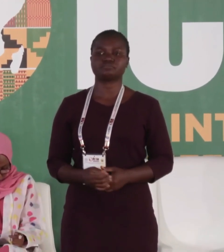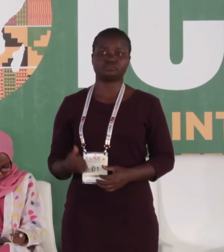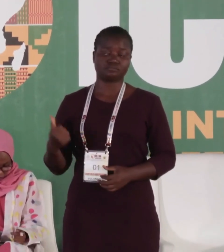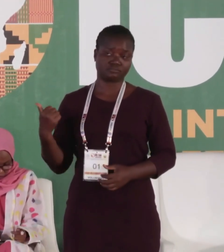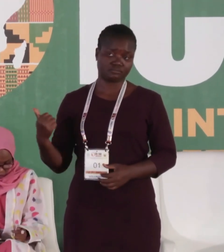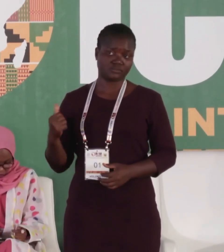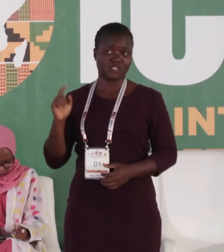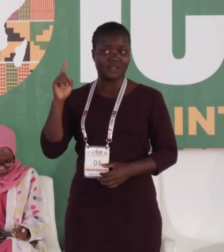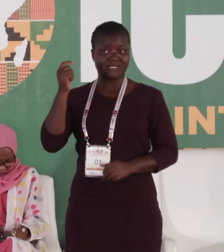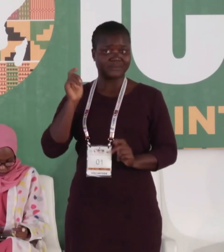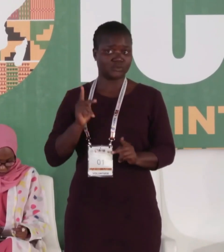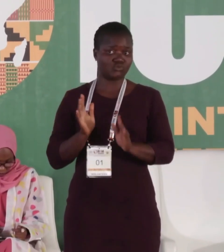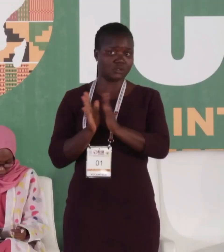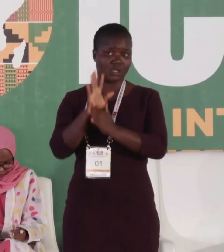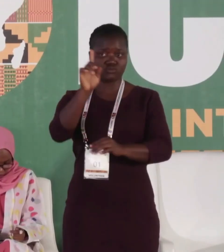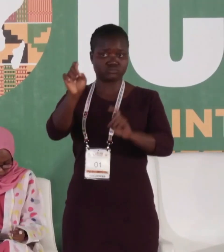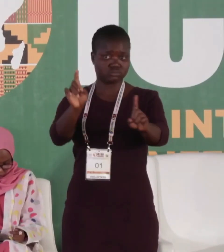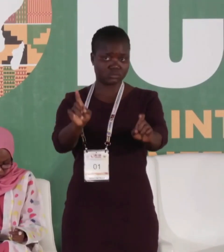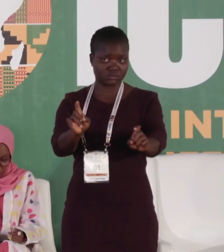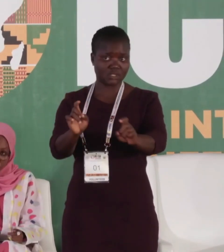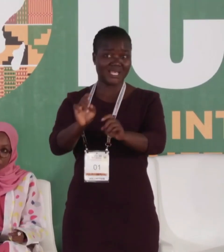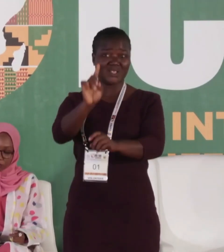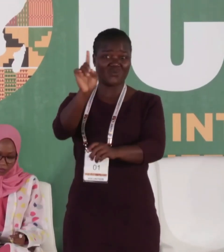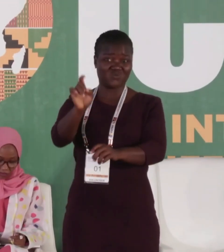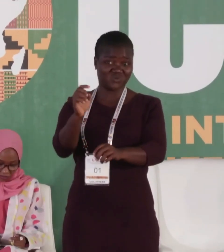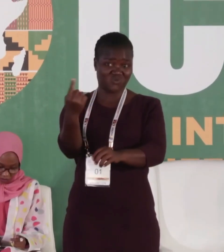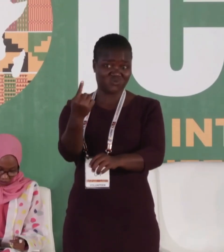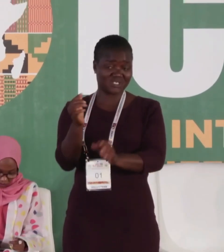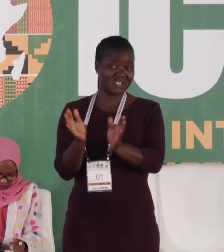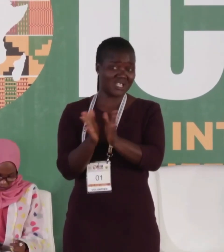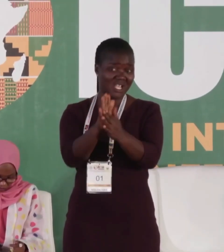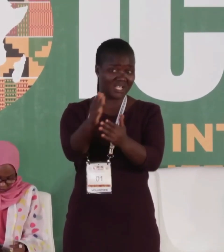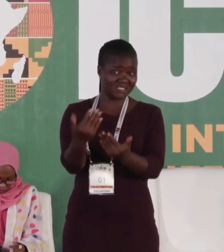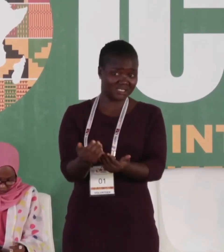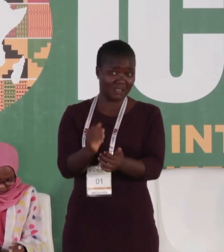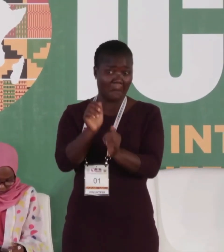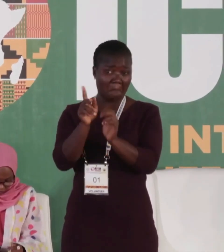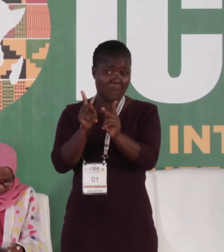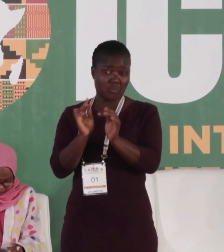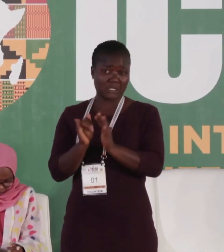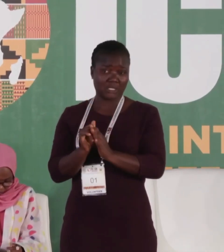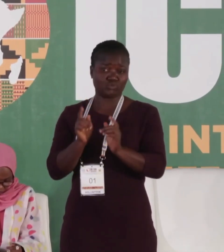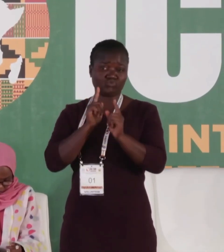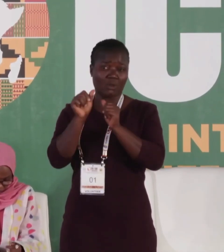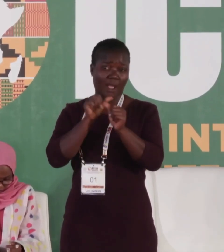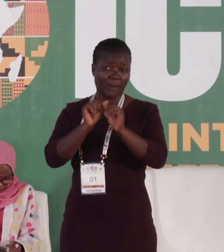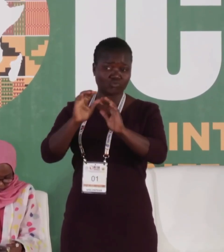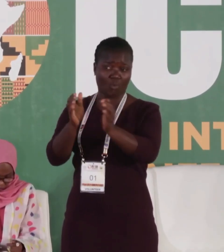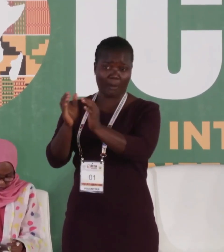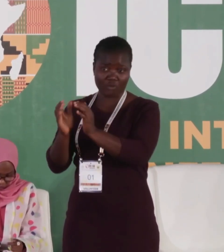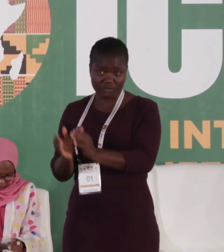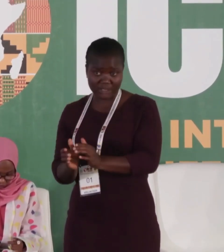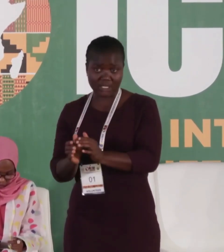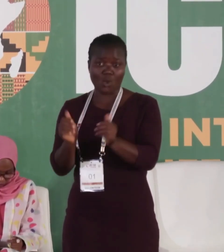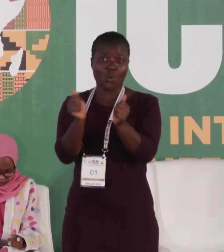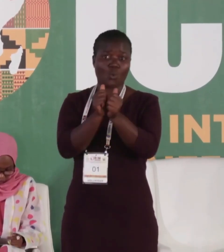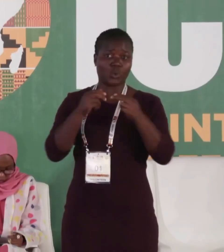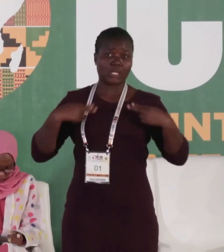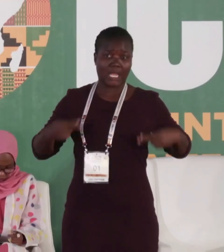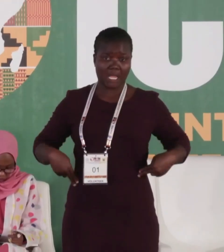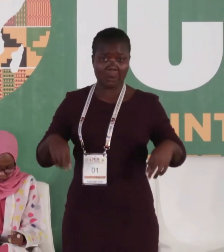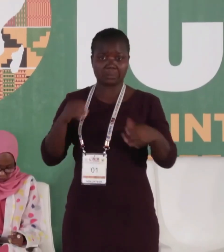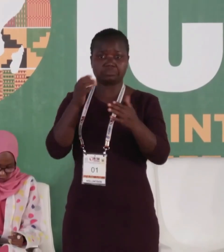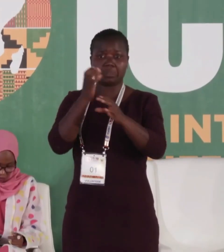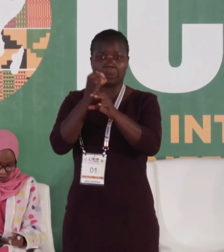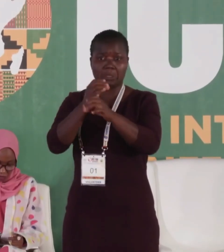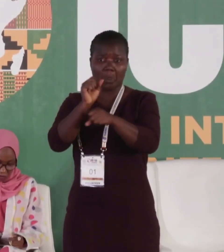to ask the question. The question that I always ask people who talk about community, community health care workers and all that, to